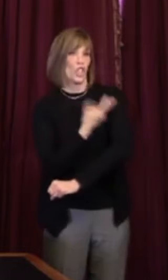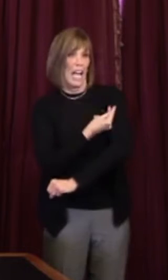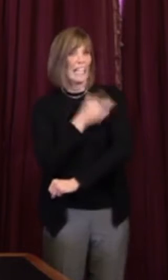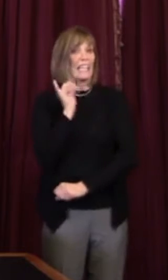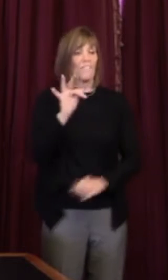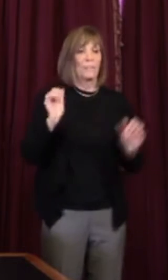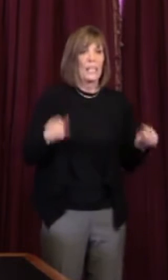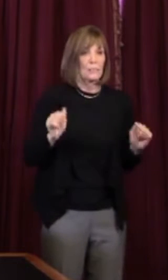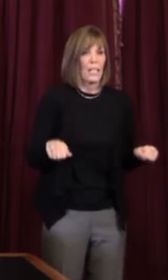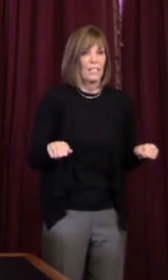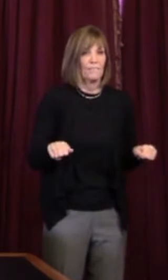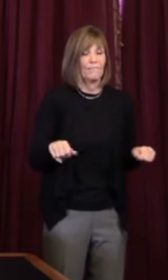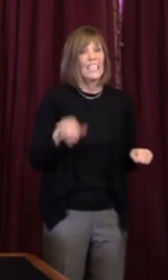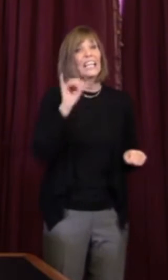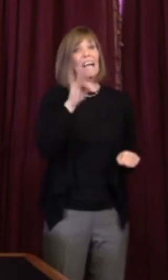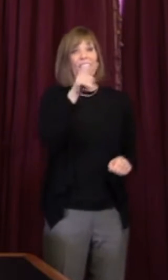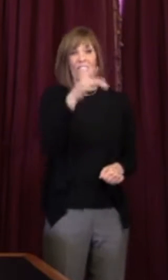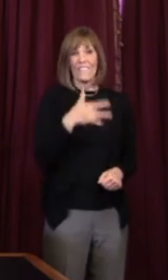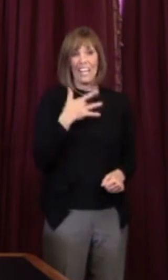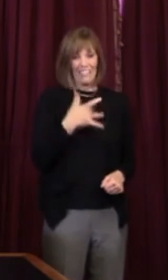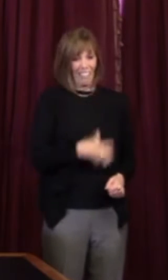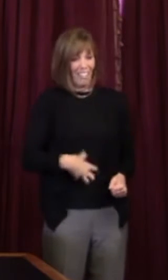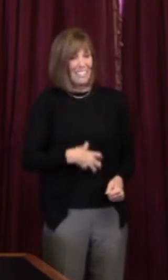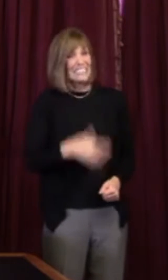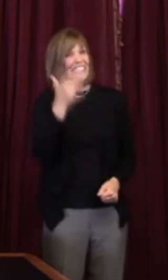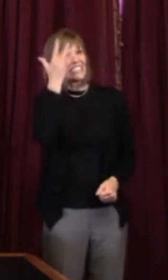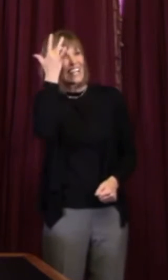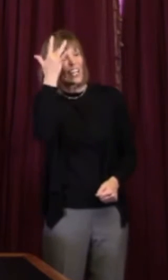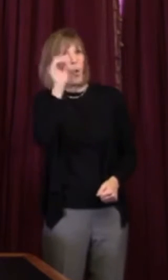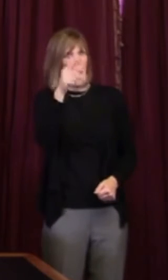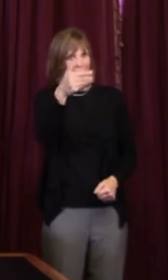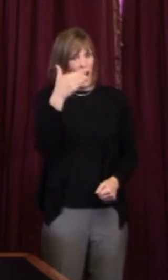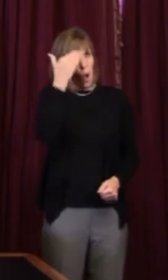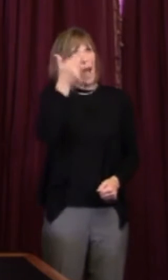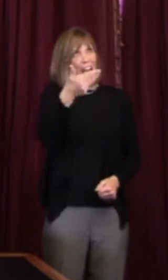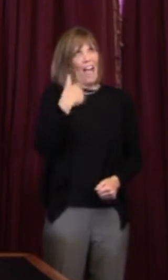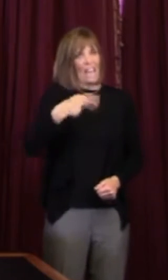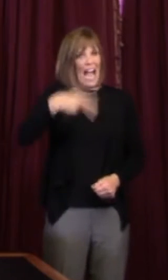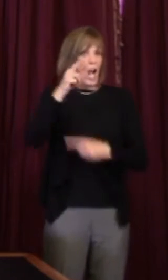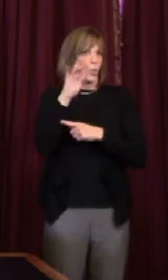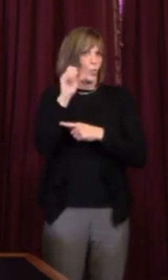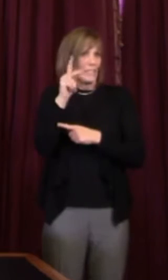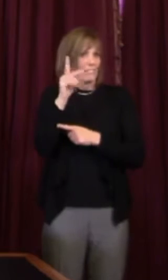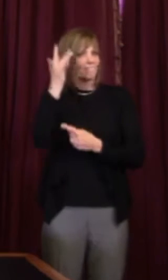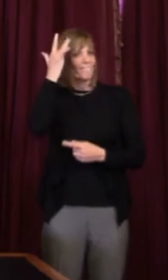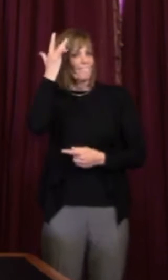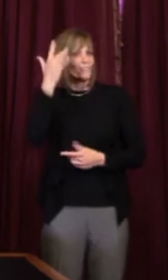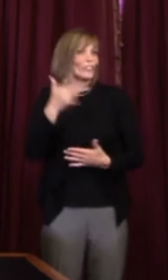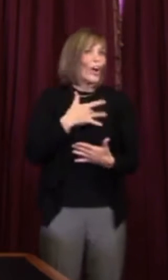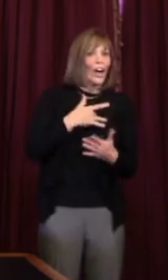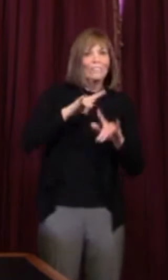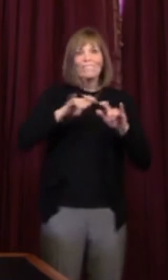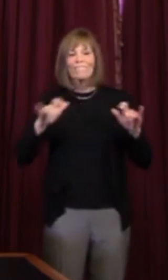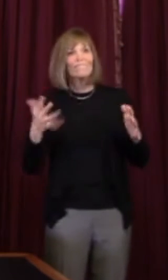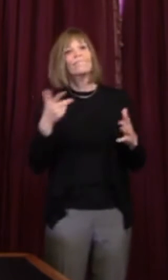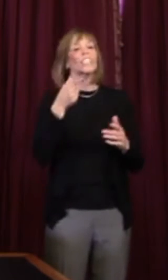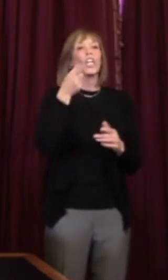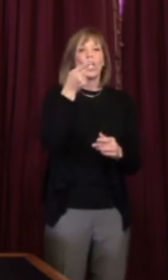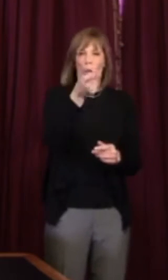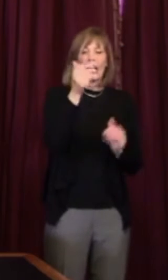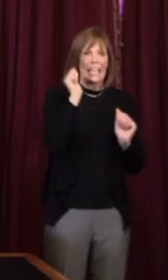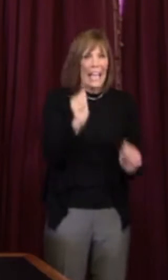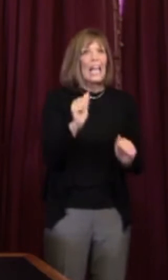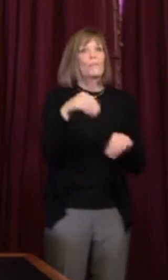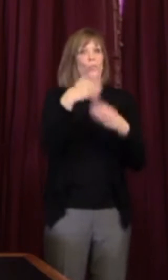able. If you're feeling sick, have pre-existing conditions, are concerned about the pandemic, virtual services